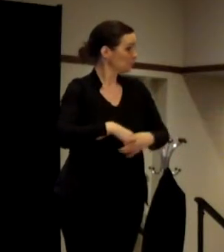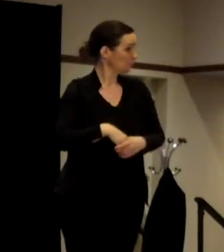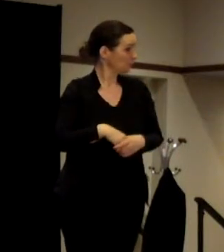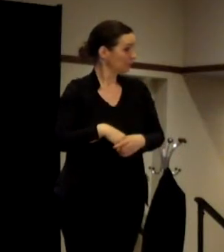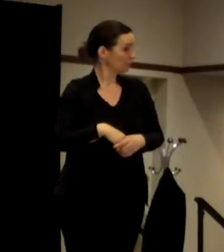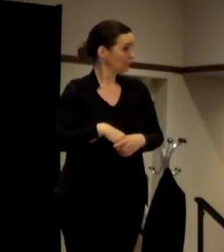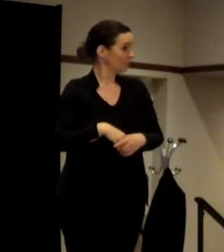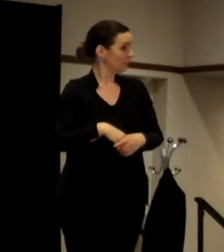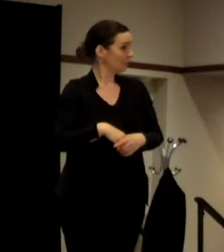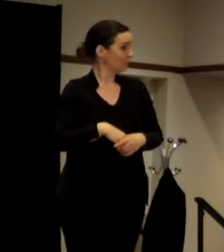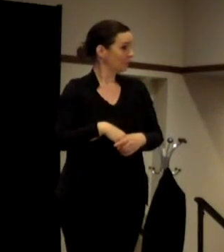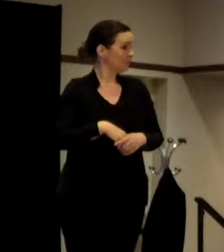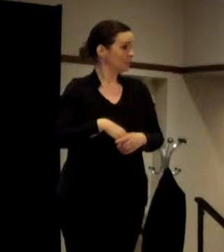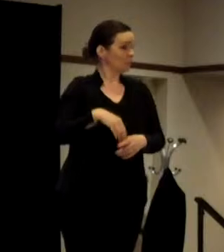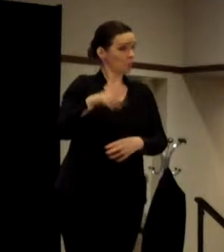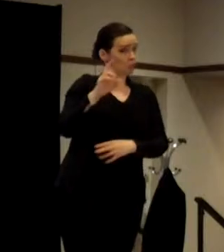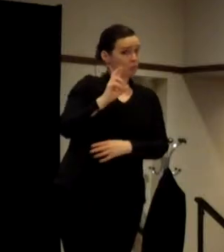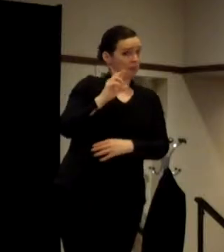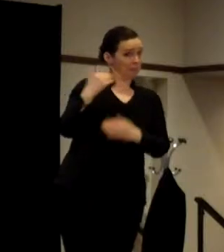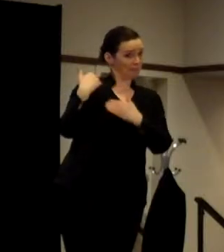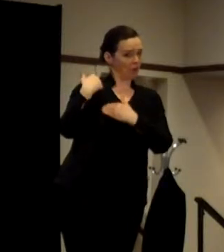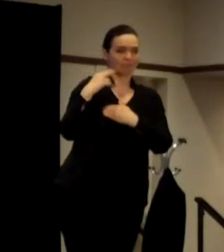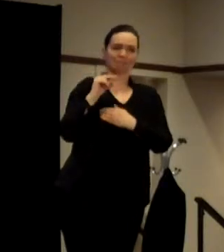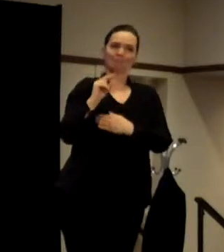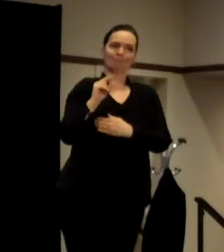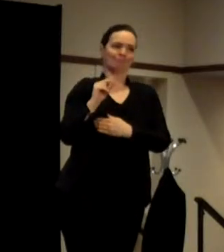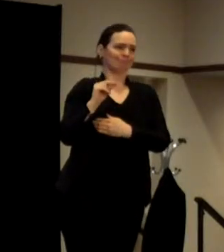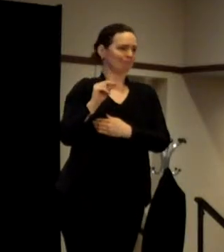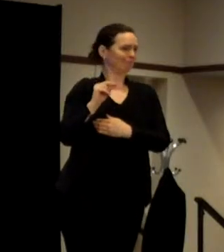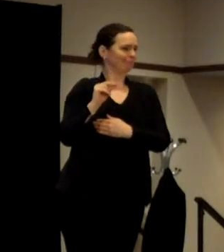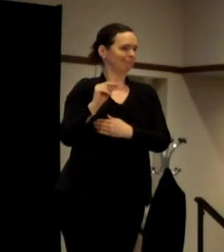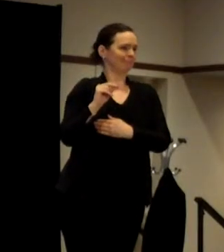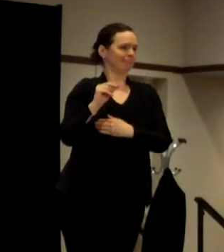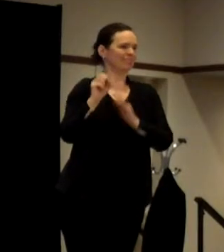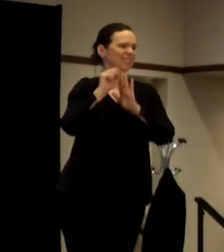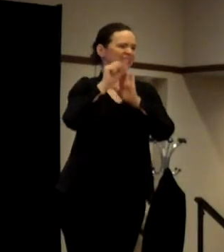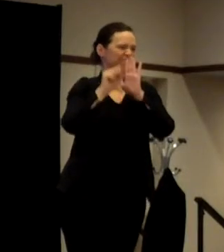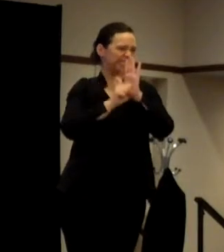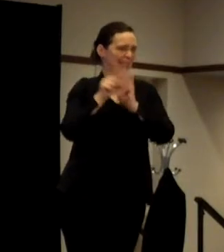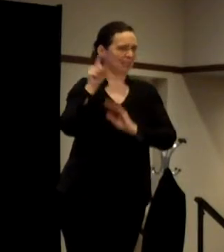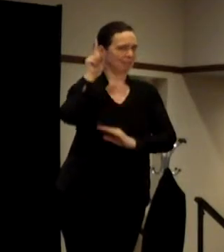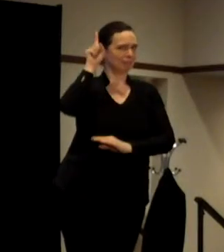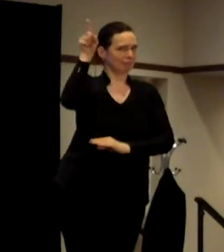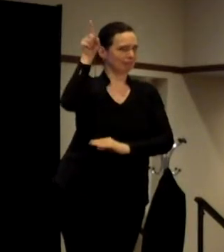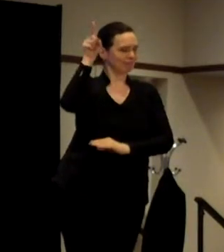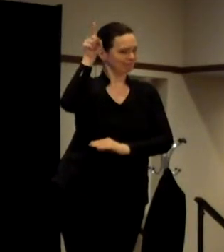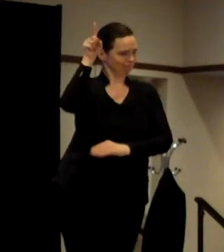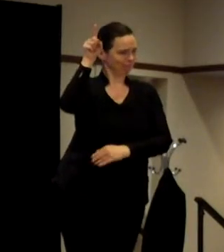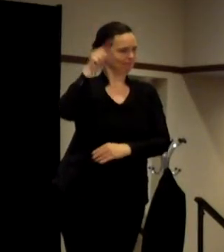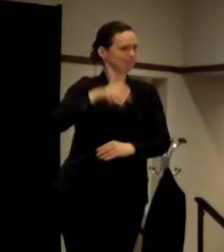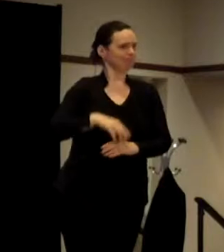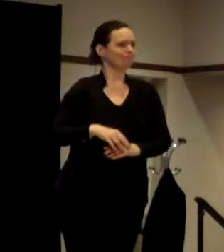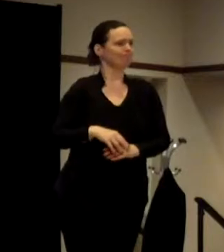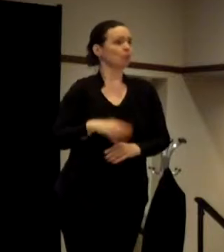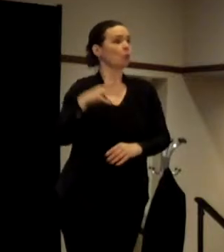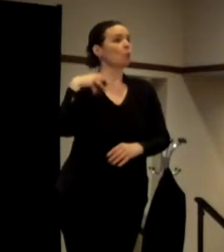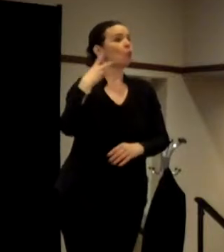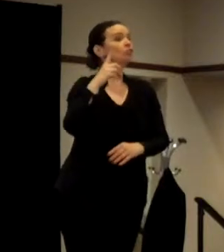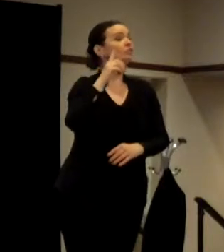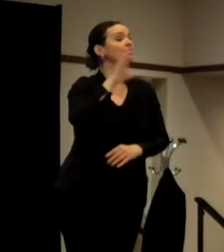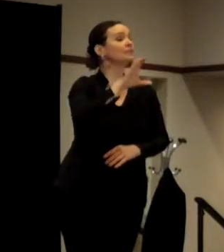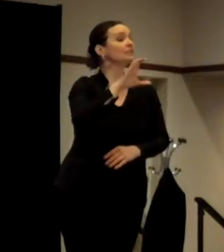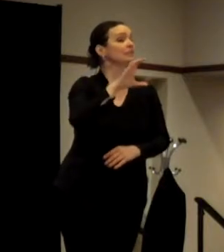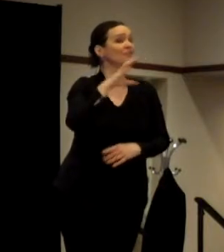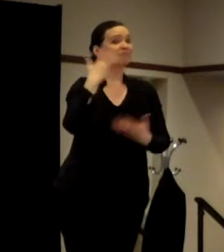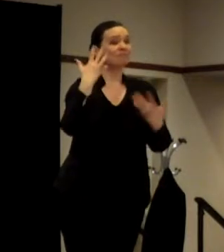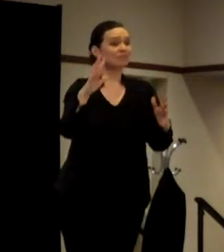had, certainly there's enough good in the bill to support it, but Washington, D.C. is a very partisan